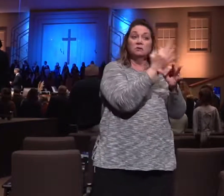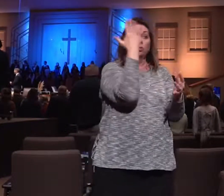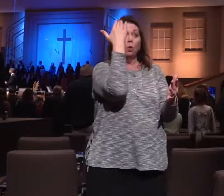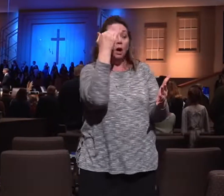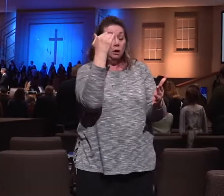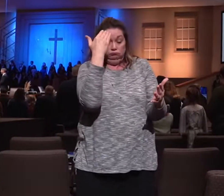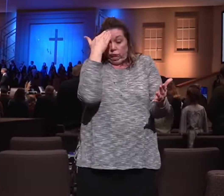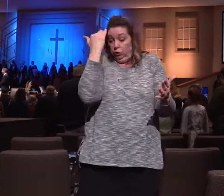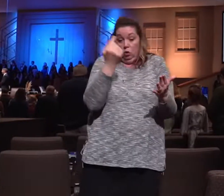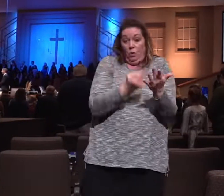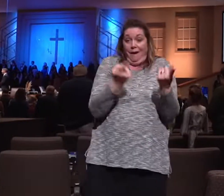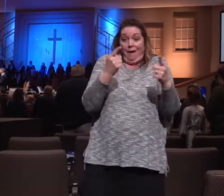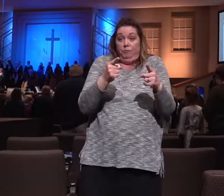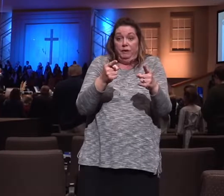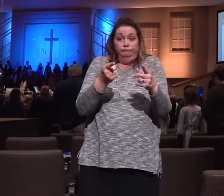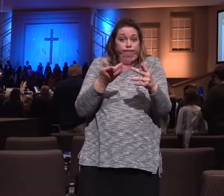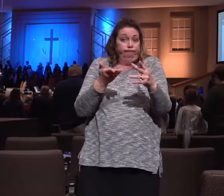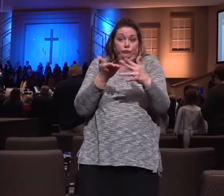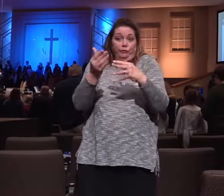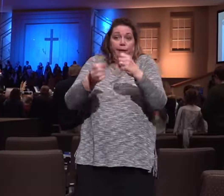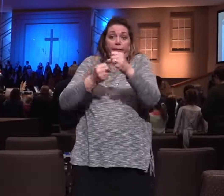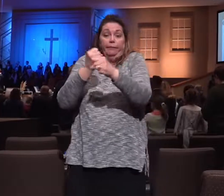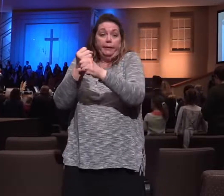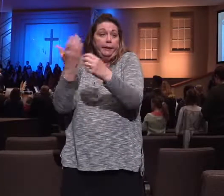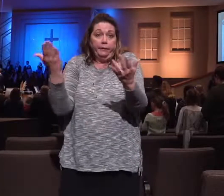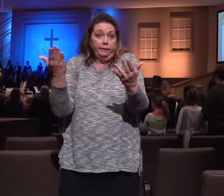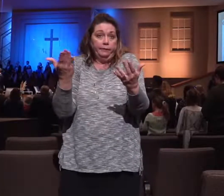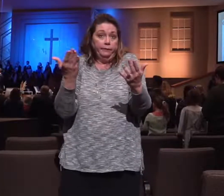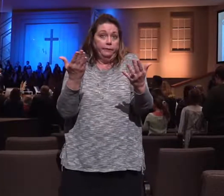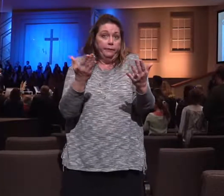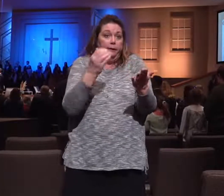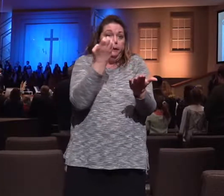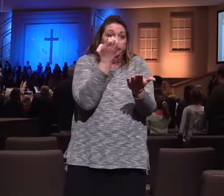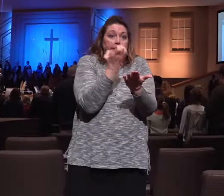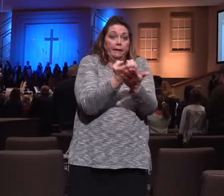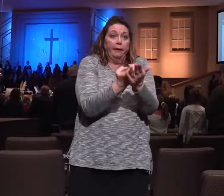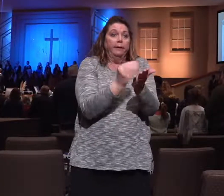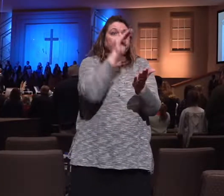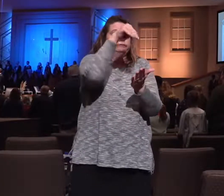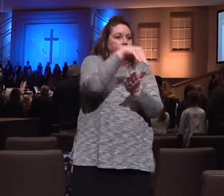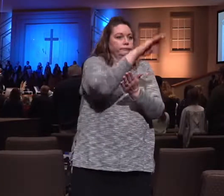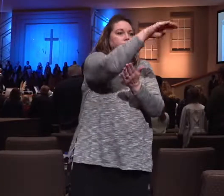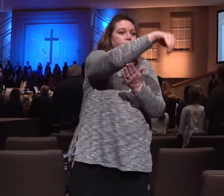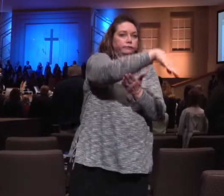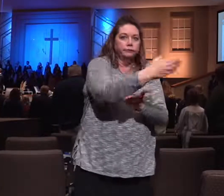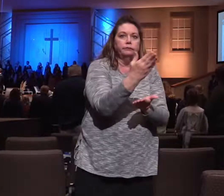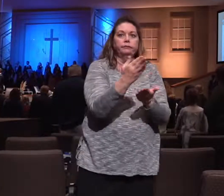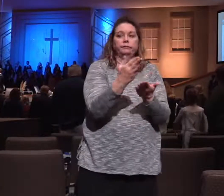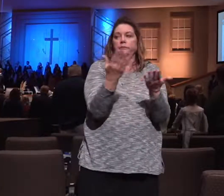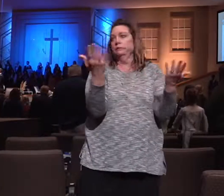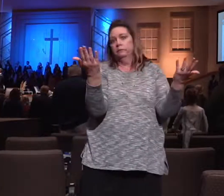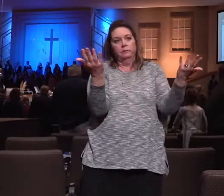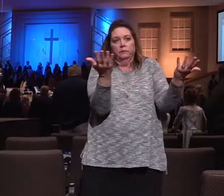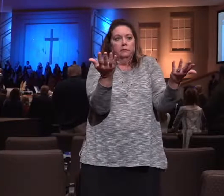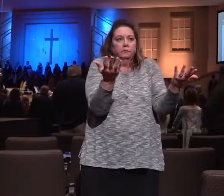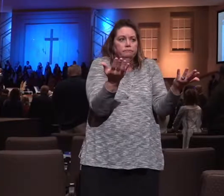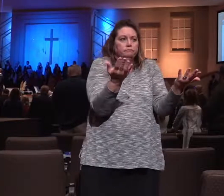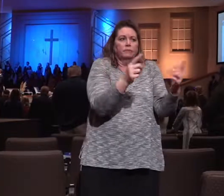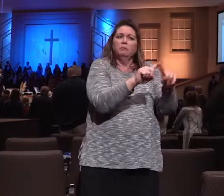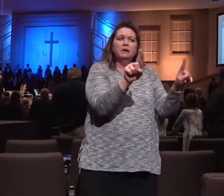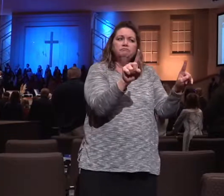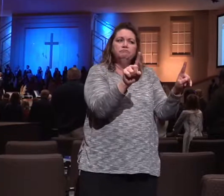economy will be up or down, or if there'll be inflation, or really what's going to happen. You're just saying, Lord, I'm going to honor you with the